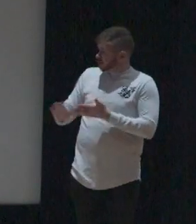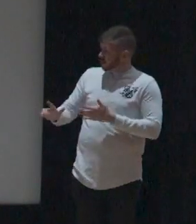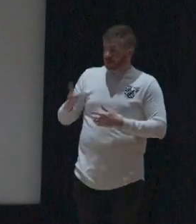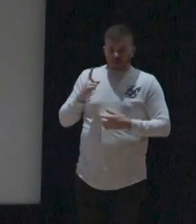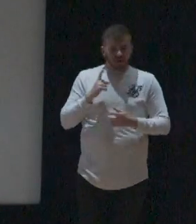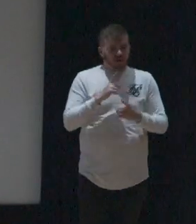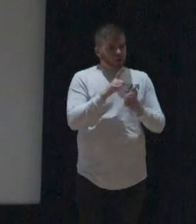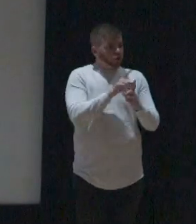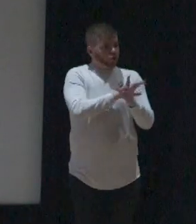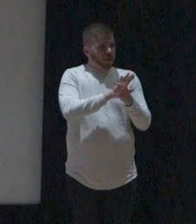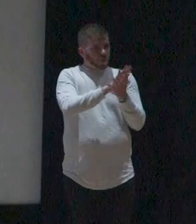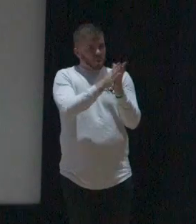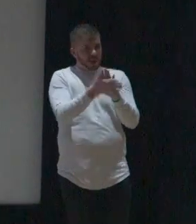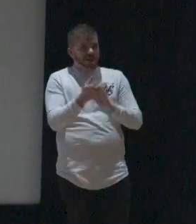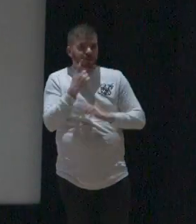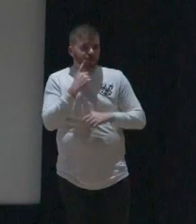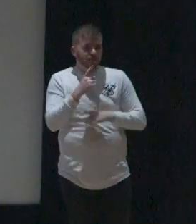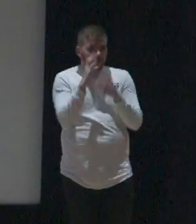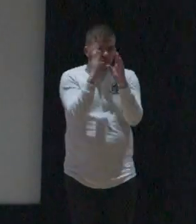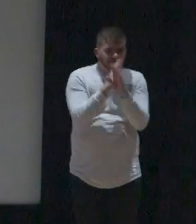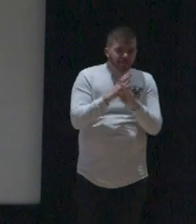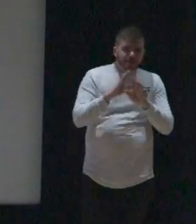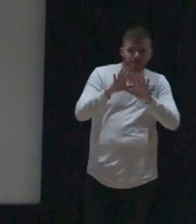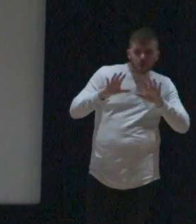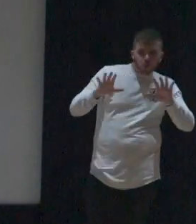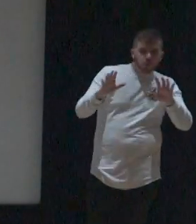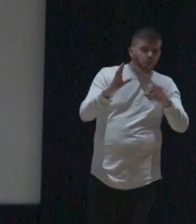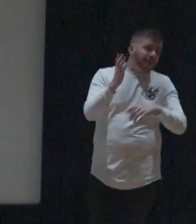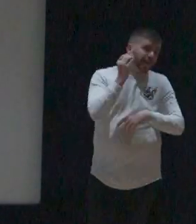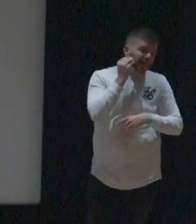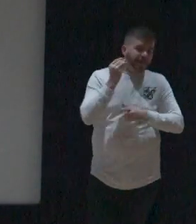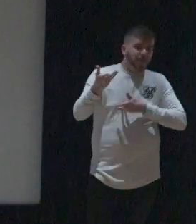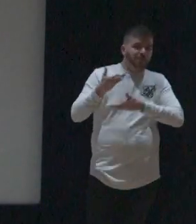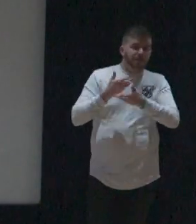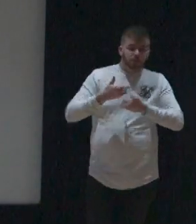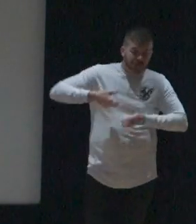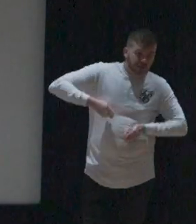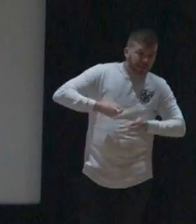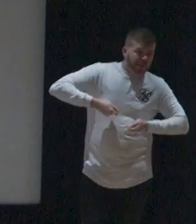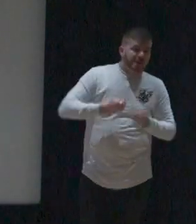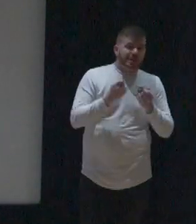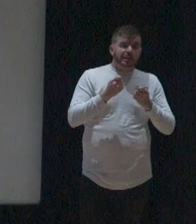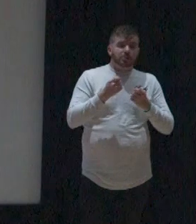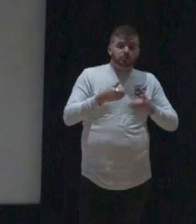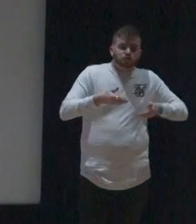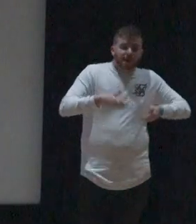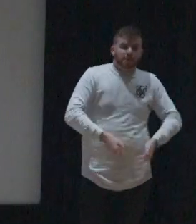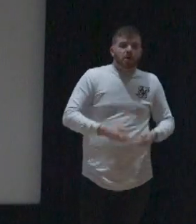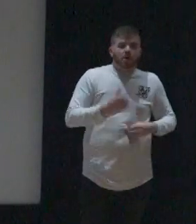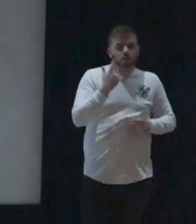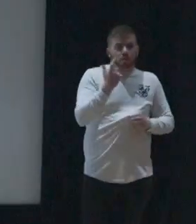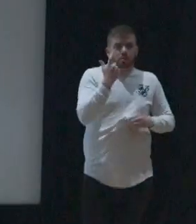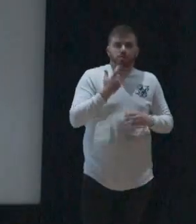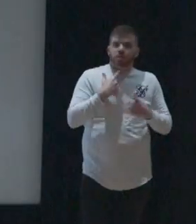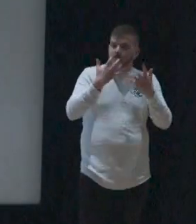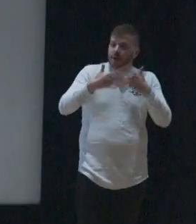hiding in the bushes, so she overhears the whole conversation. So we decided that digging in the graveyard to search for a treasure map could be a mechanic that would use the